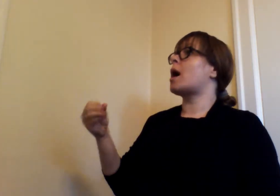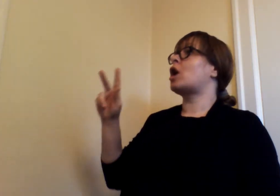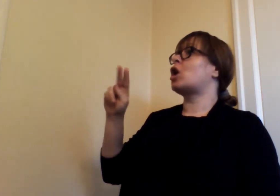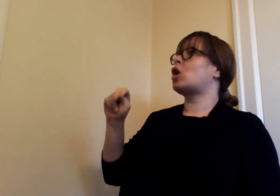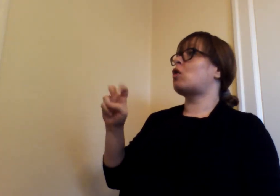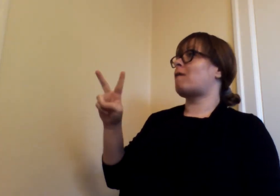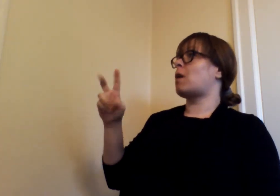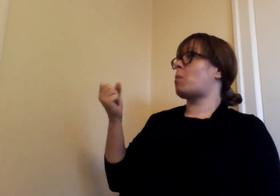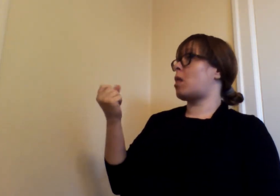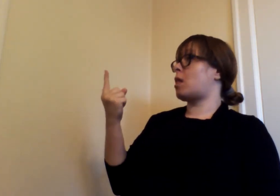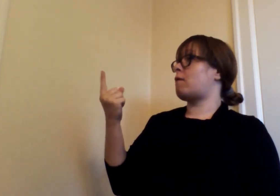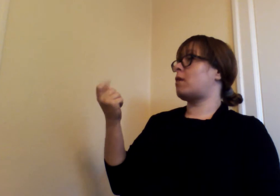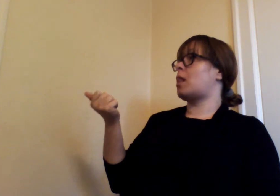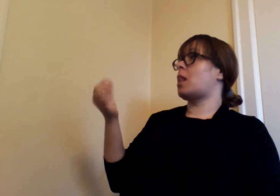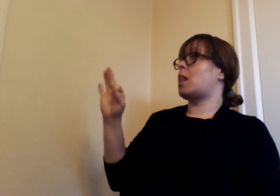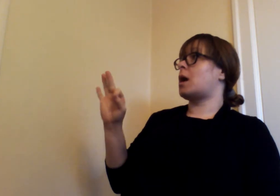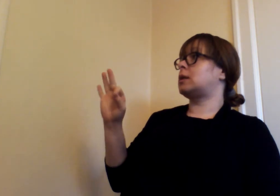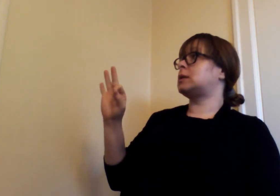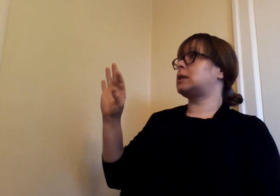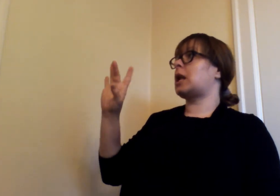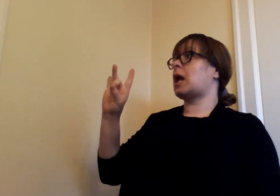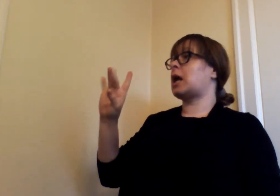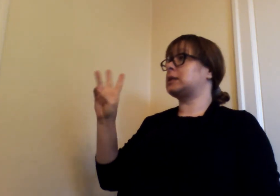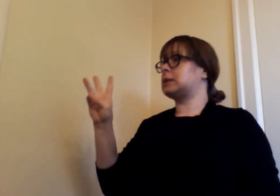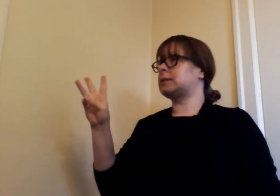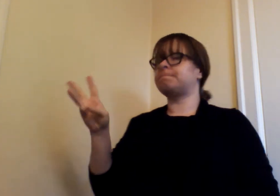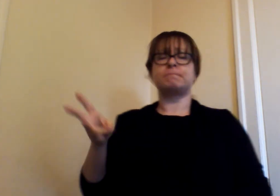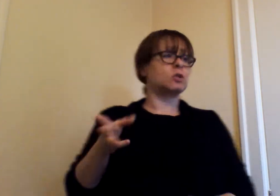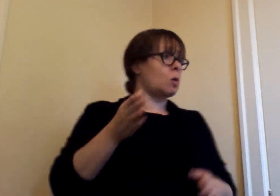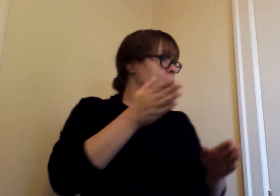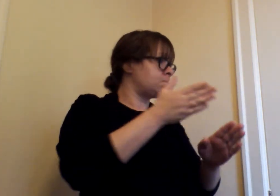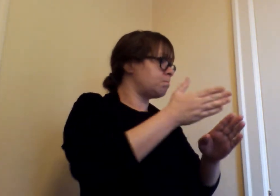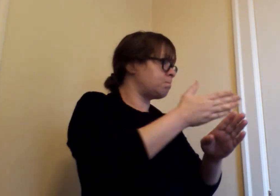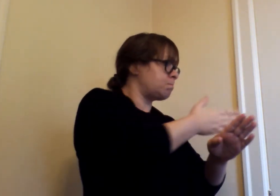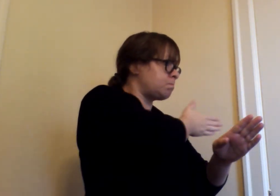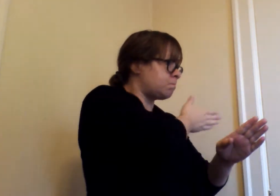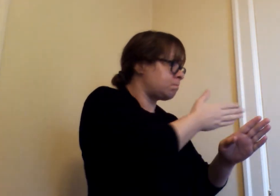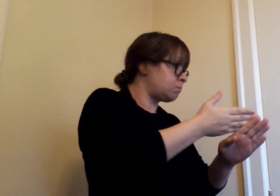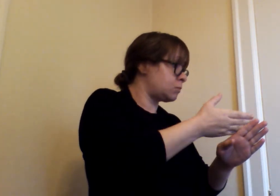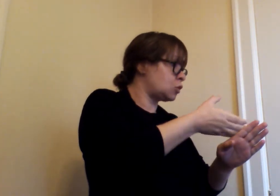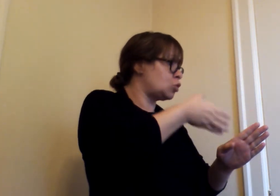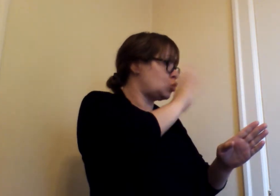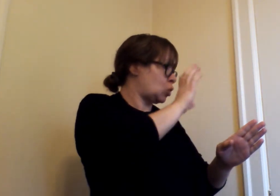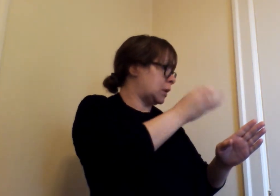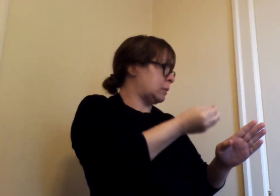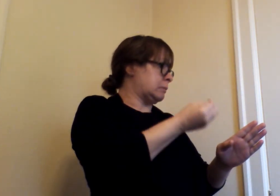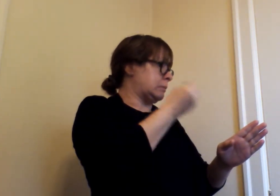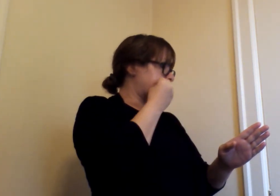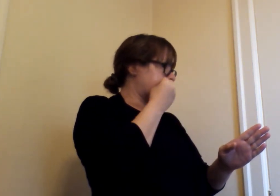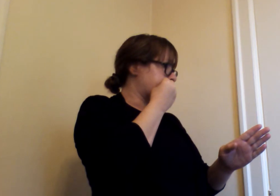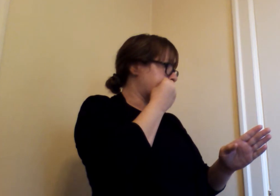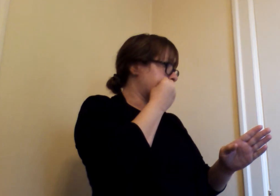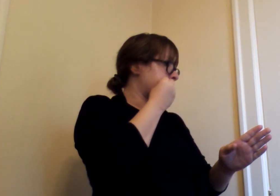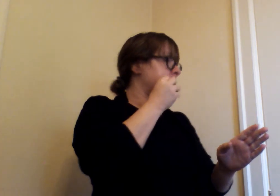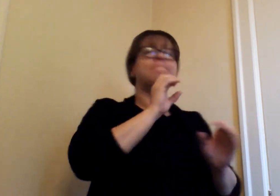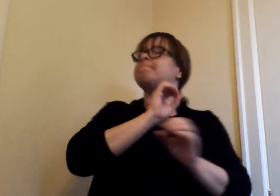you. Have you had anything to eat or drink in the last 12 hours? Not since 9 last night. Thanks. Do you have any questions? All